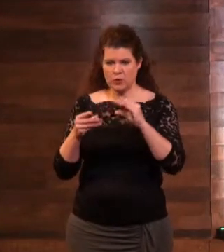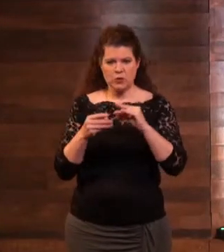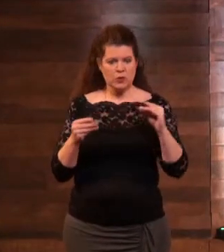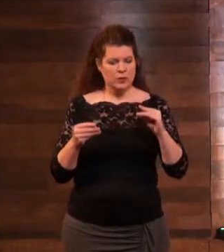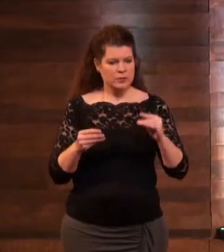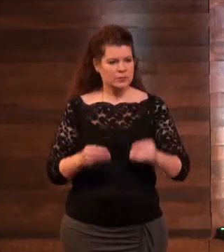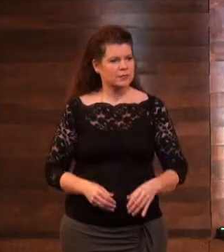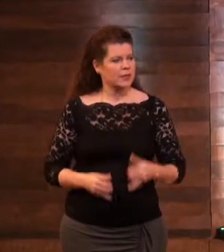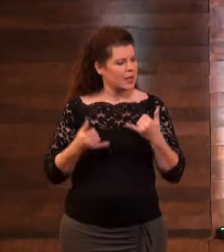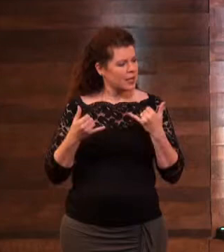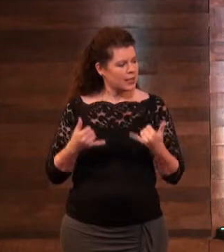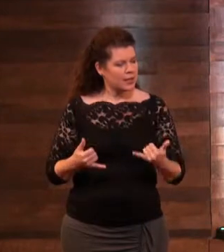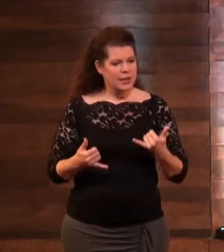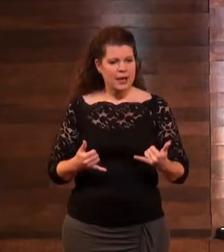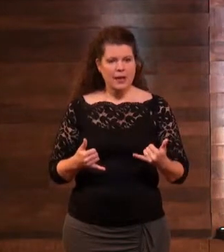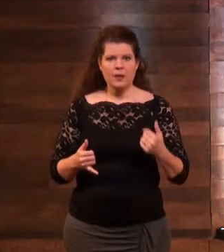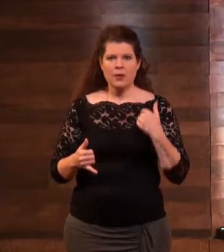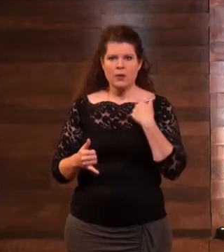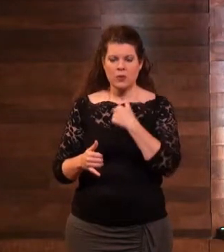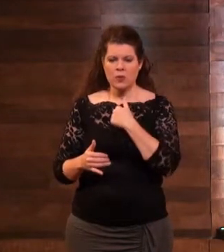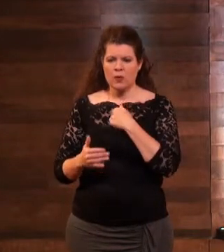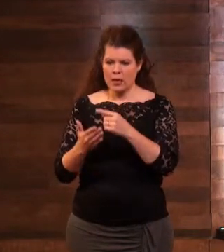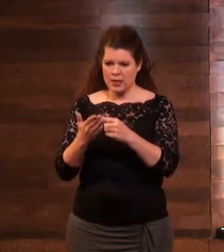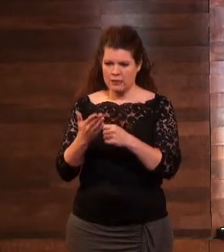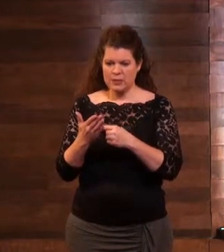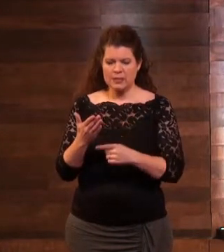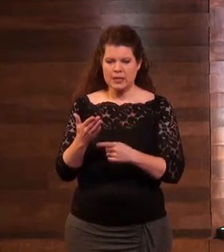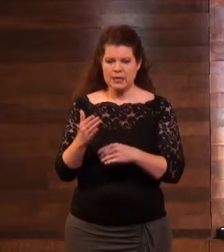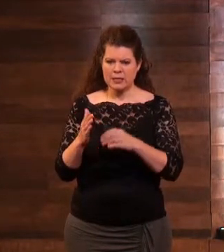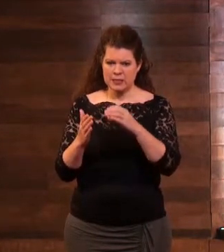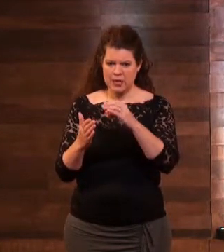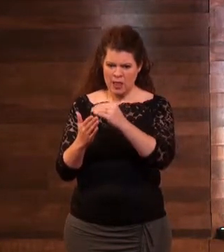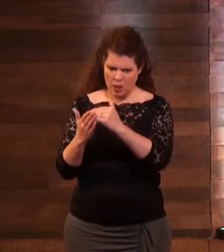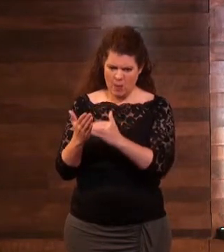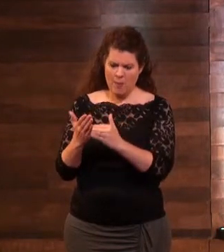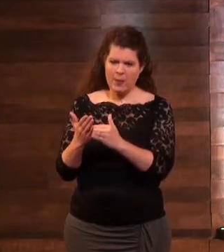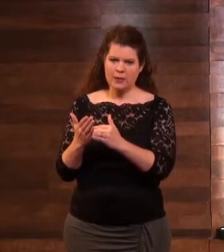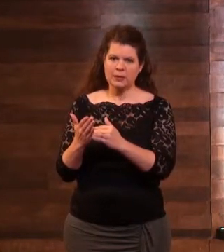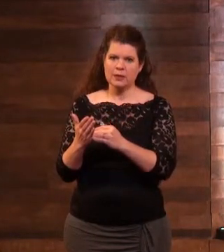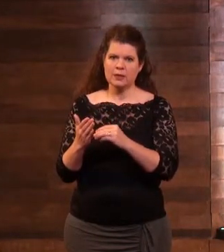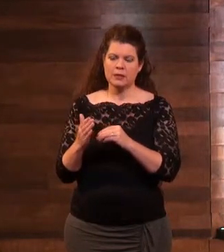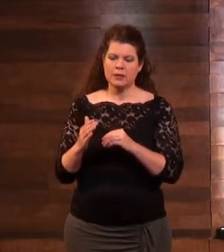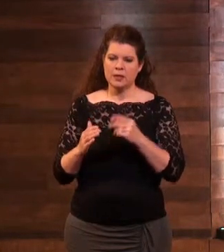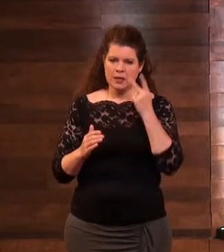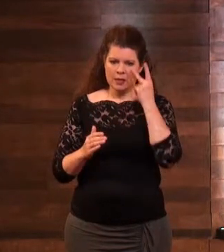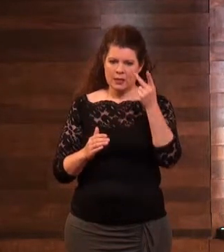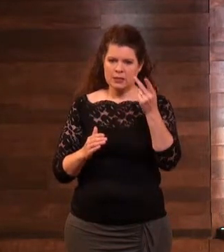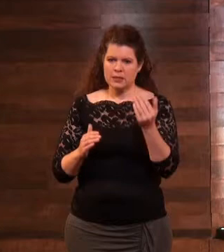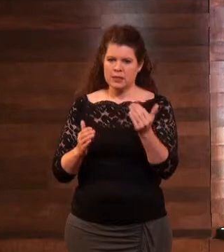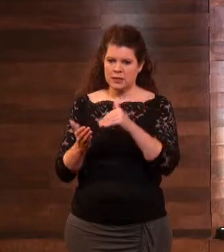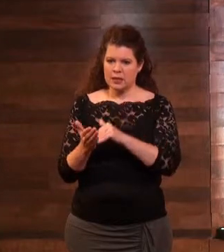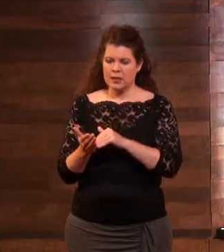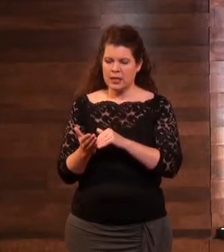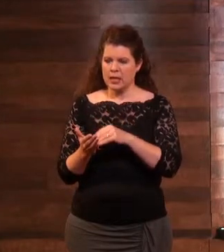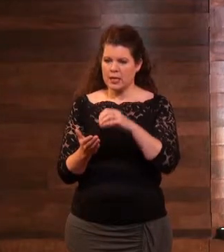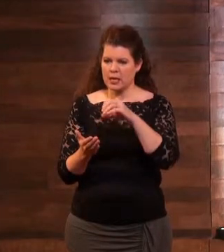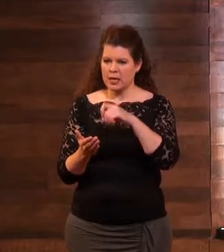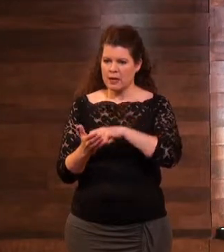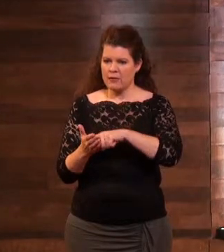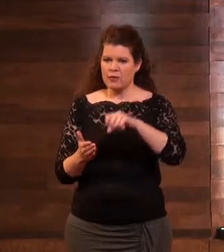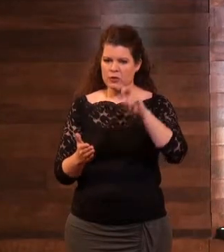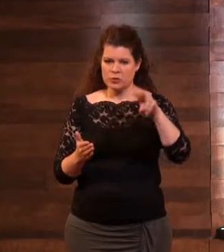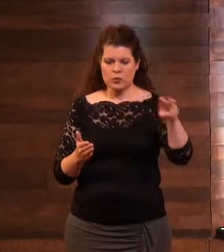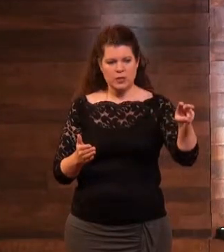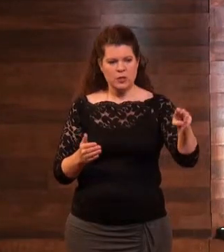Now that we've covered the middle, let's go back to the top of our section, Colossians 3:22. Bondservants, obey in